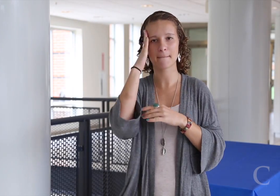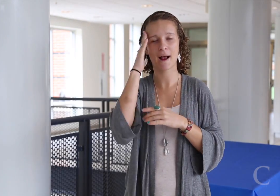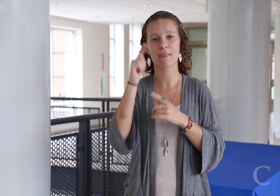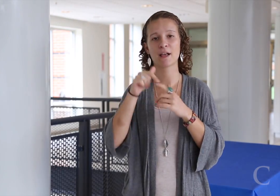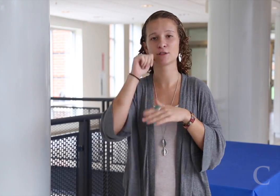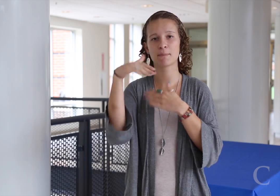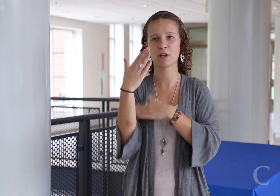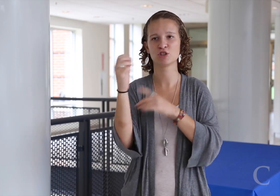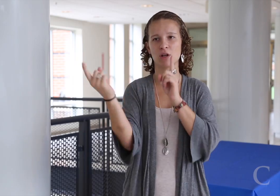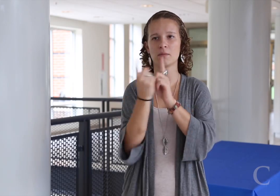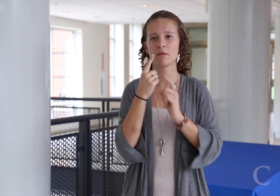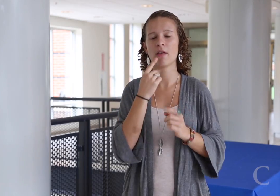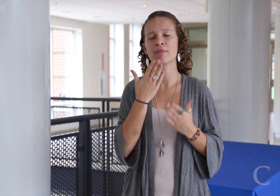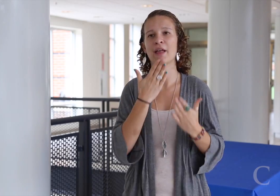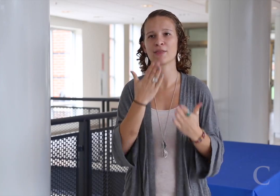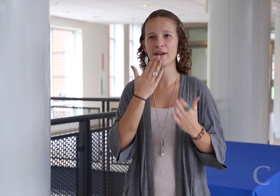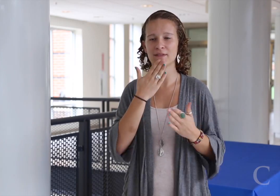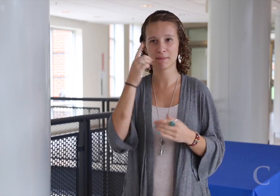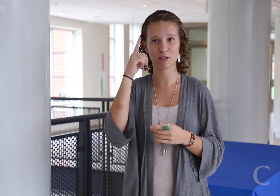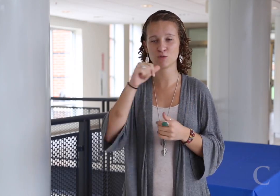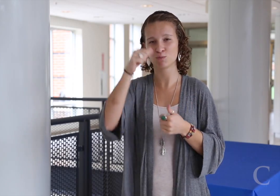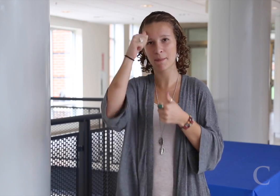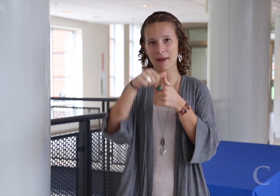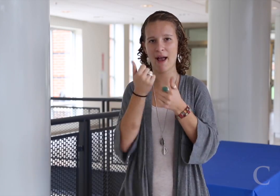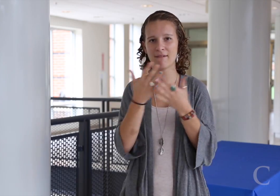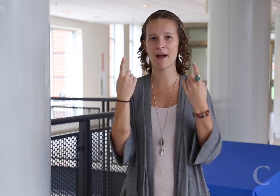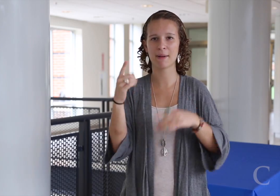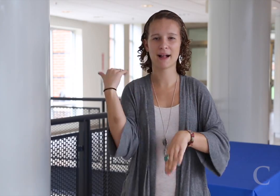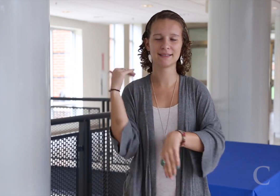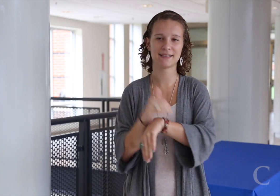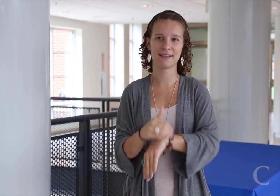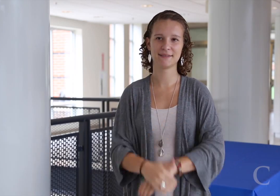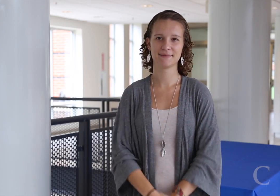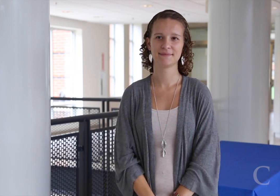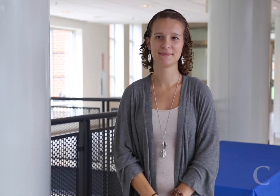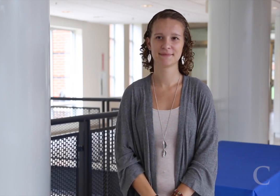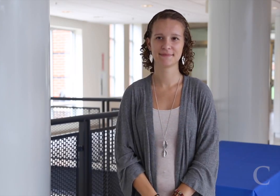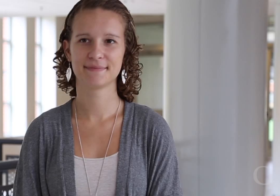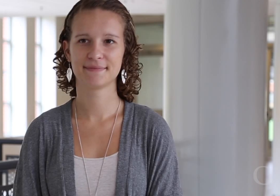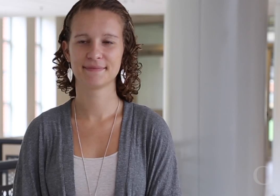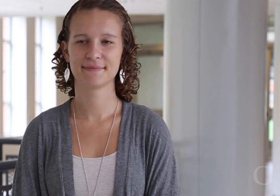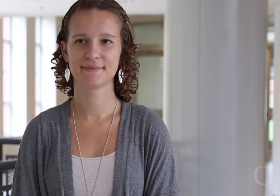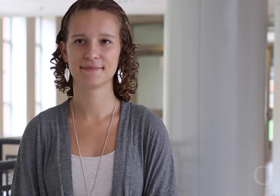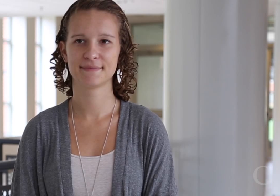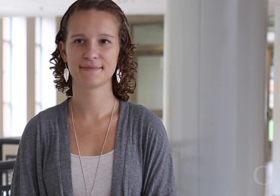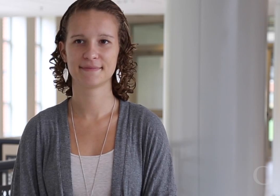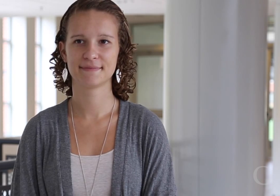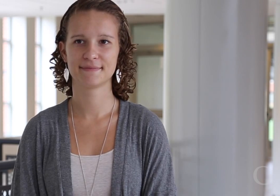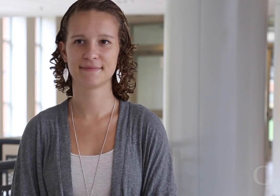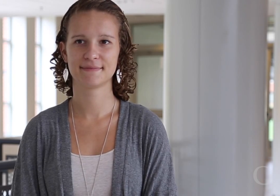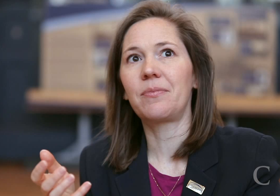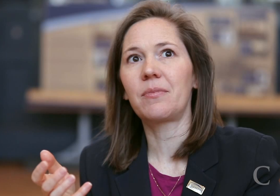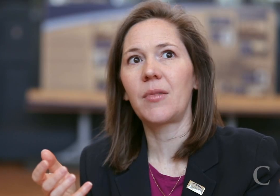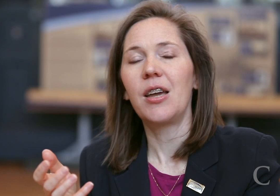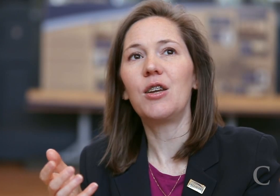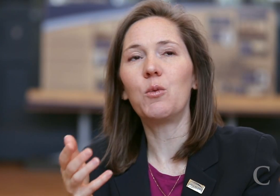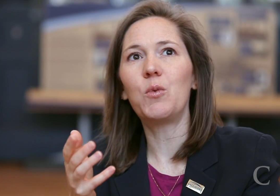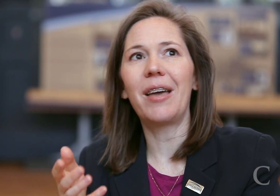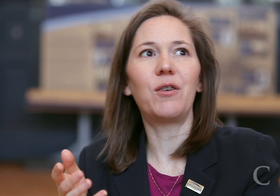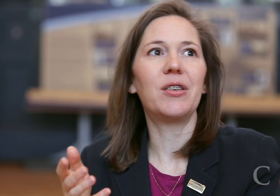finally got my friend back to her dorm room the next morning she thanked me because she didn't remember anything had happened the night before. You know we have all